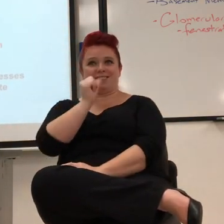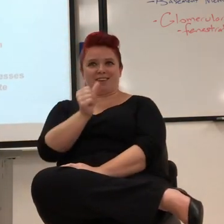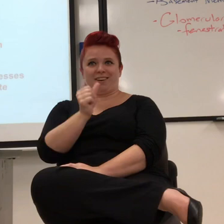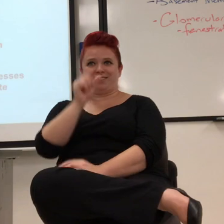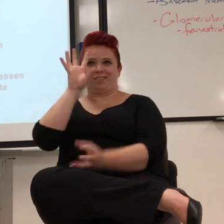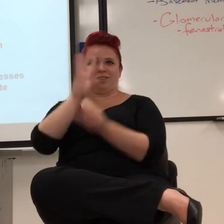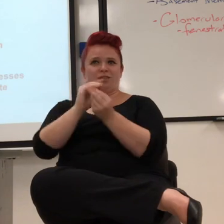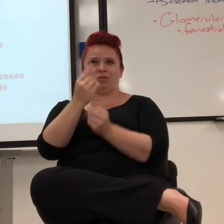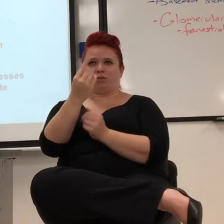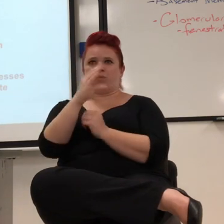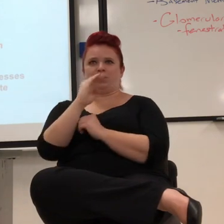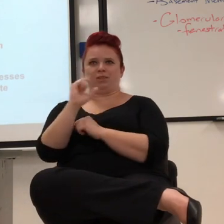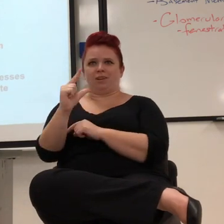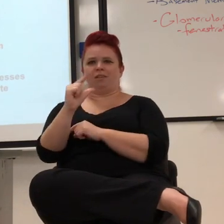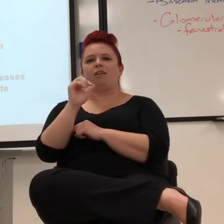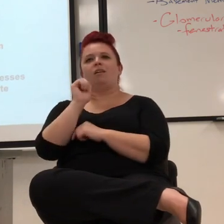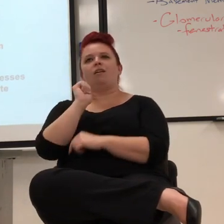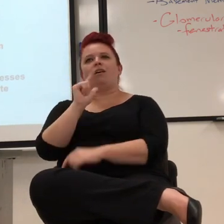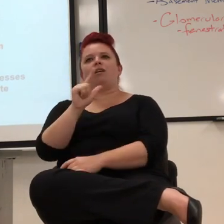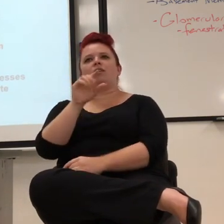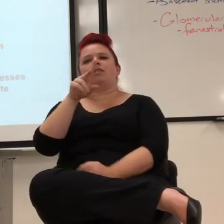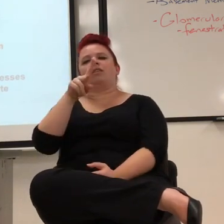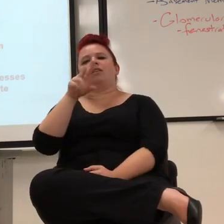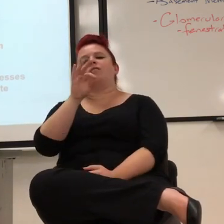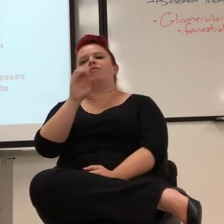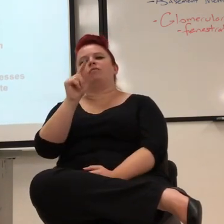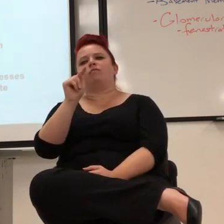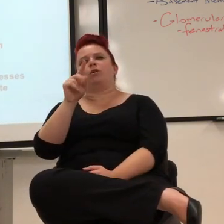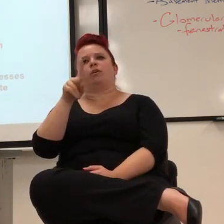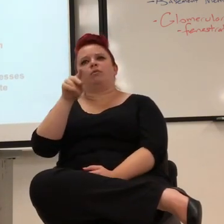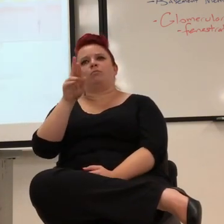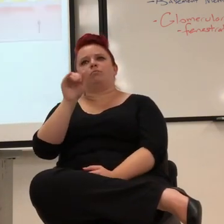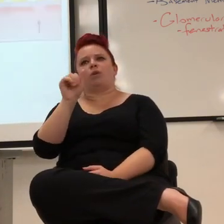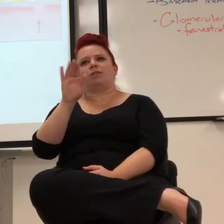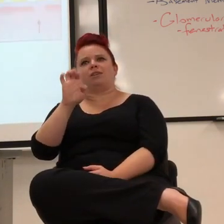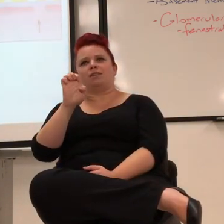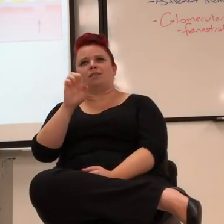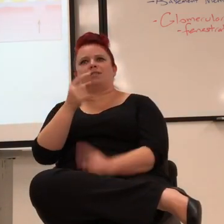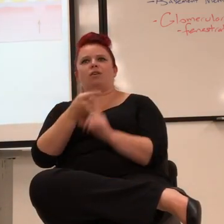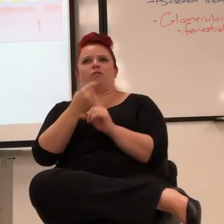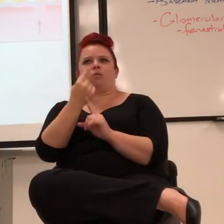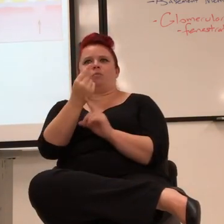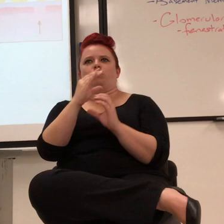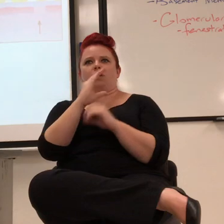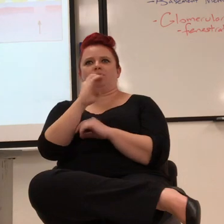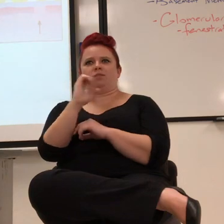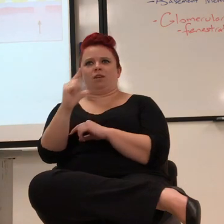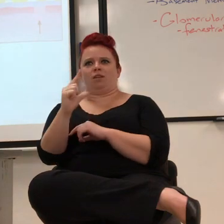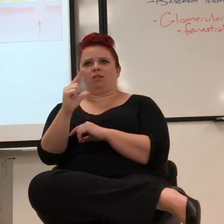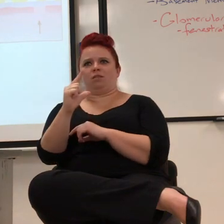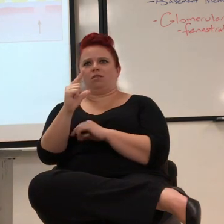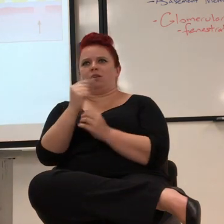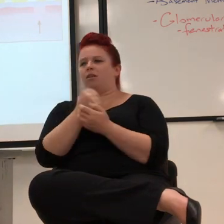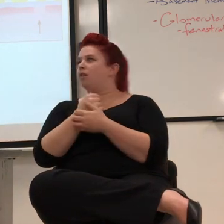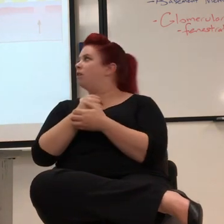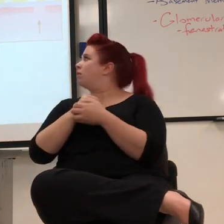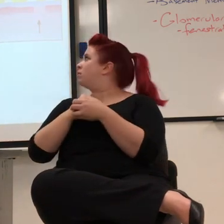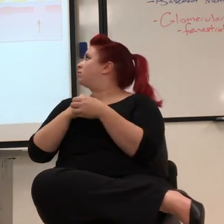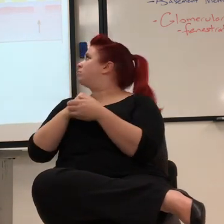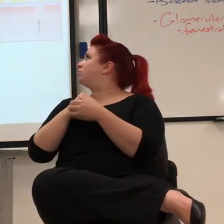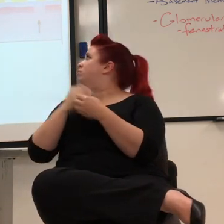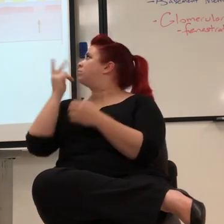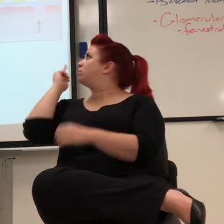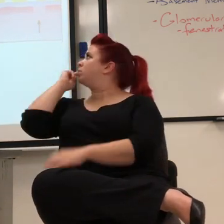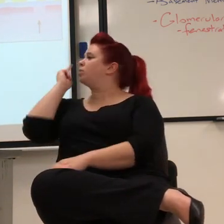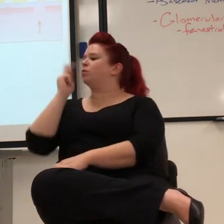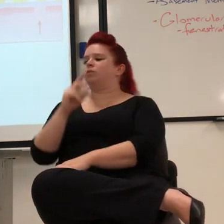cell. All those foot processes are of a cell, so that's why I made this figure. I just turned it on its side. One, two, three.